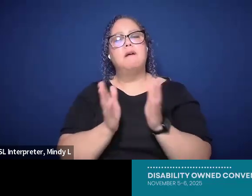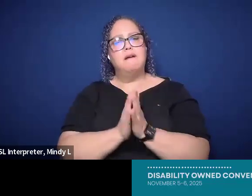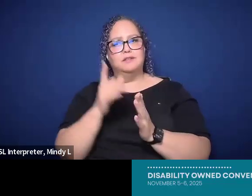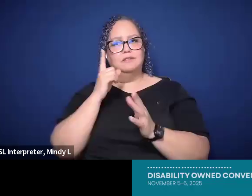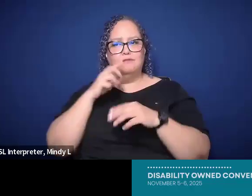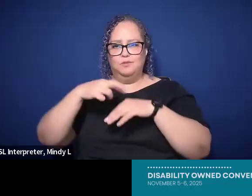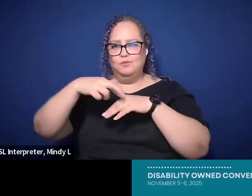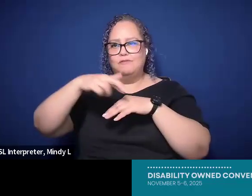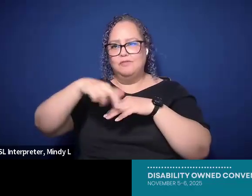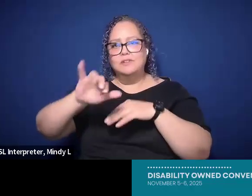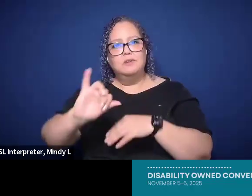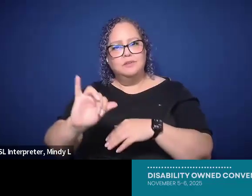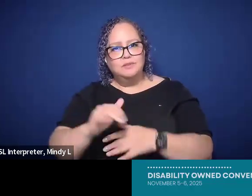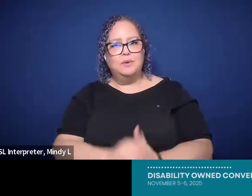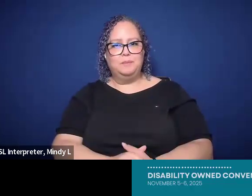references.